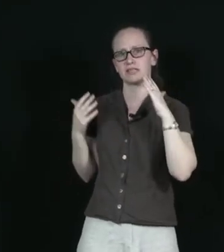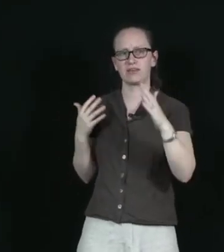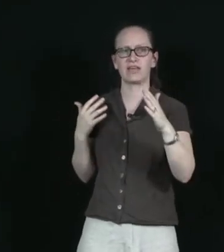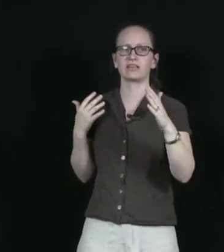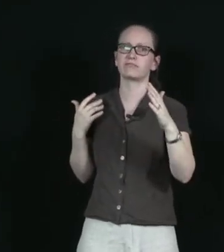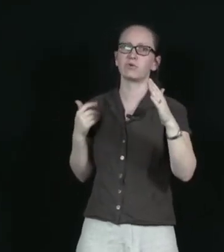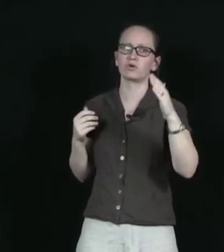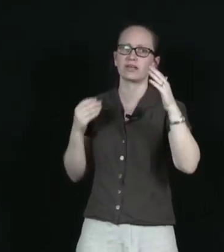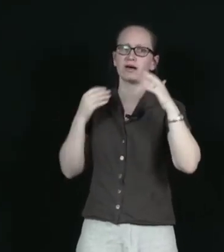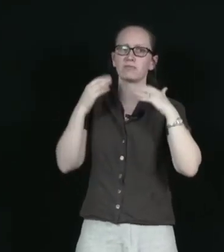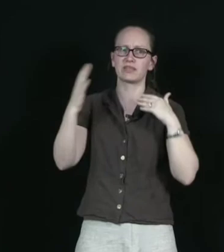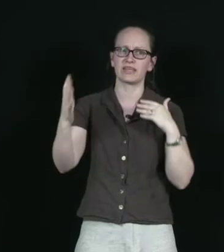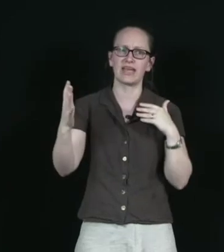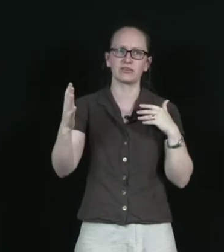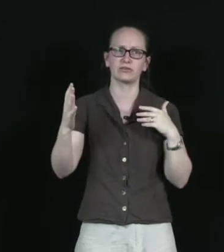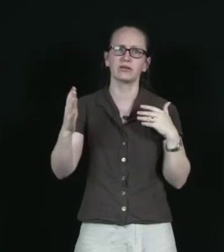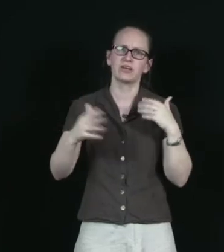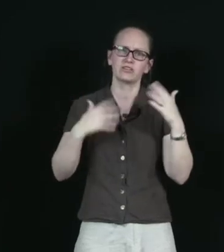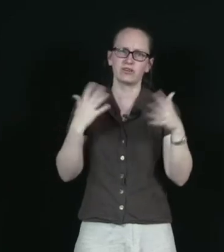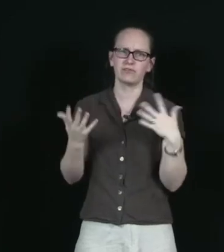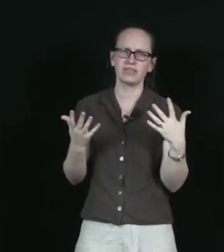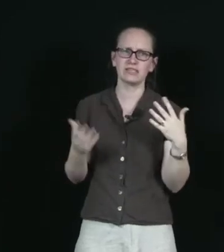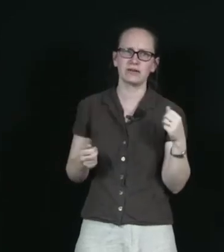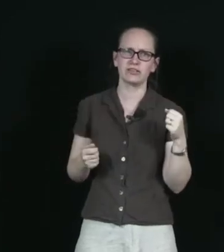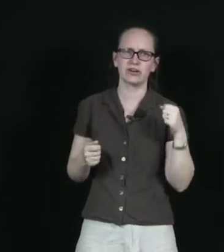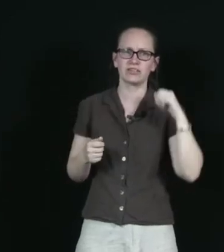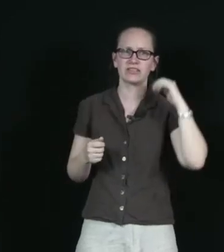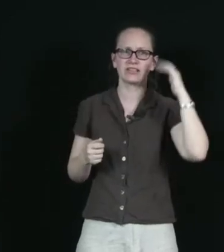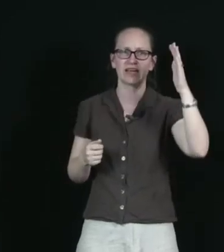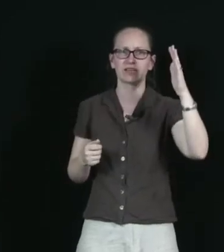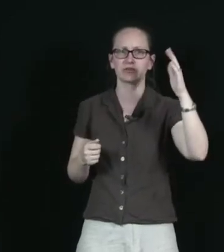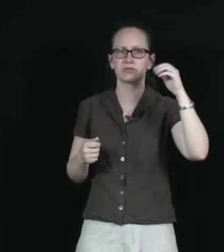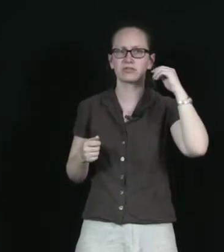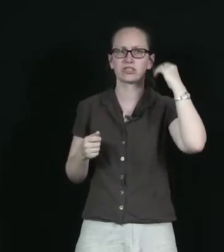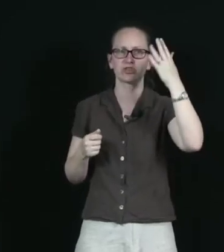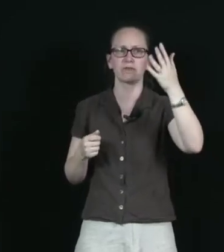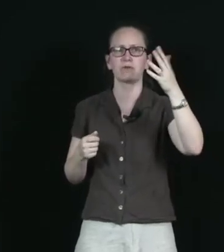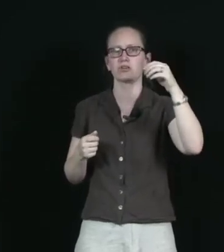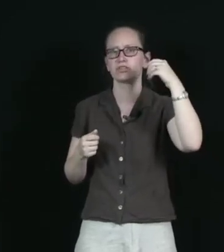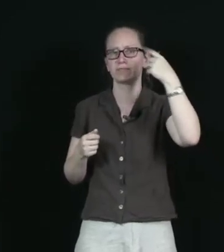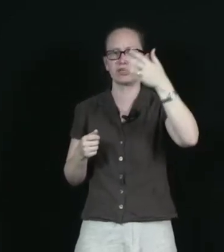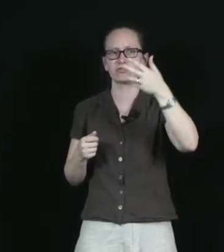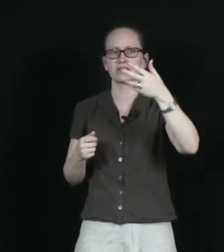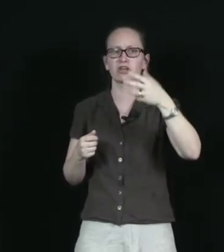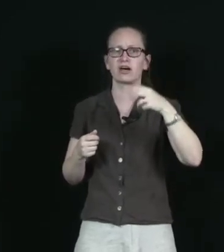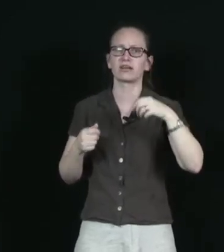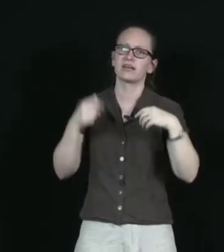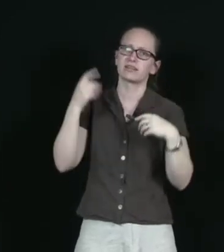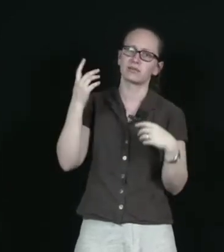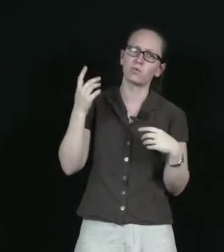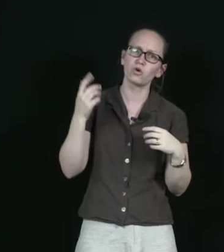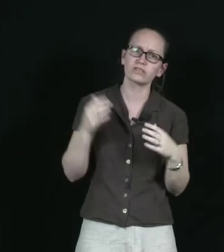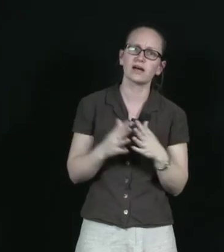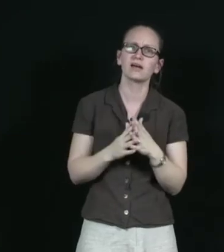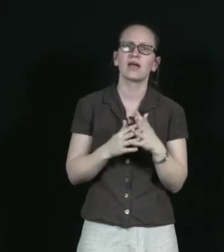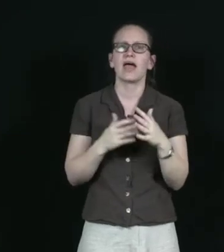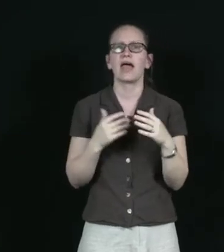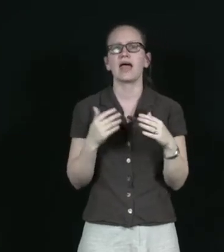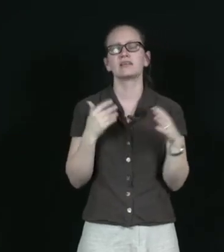specific heat of water with a kettle. So for this one, you're going to need a kettle, stopwatch, a measuring jug, some water, and